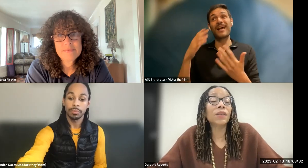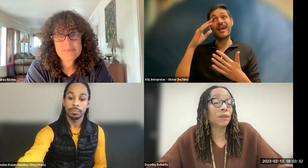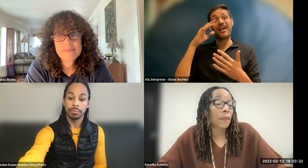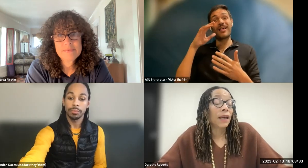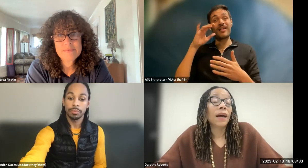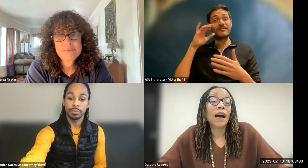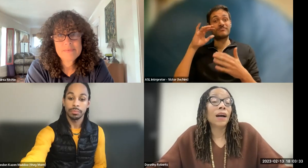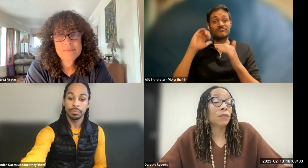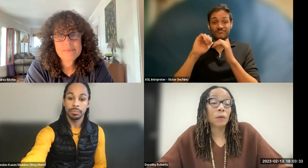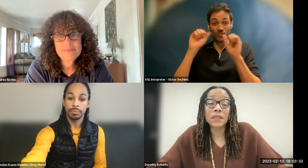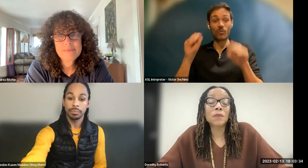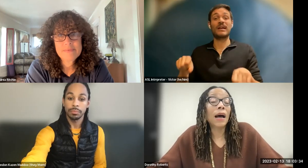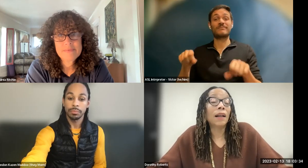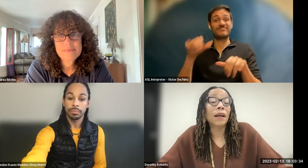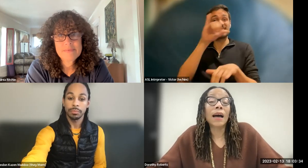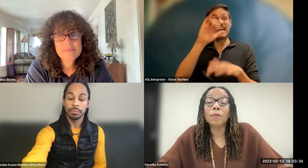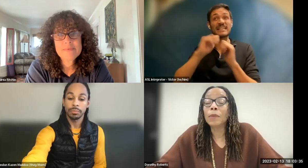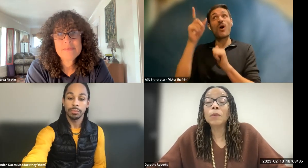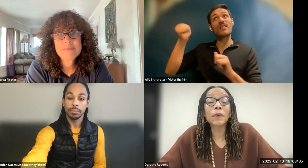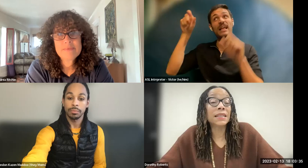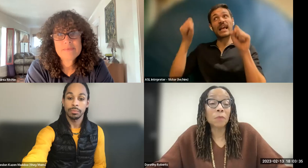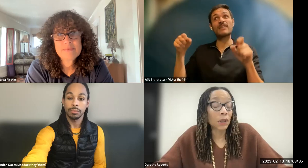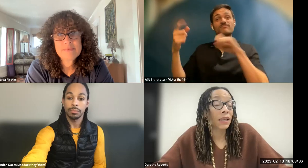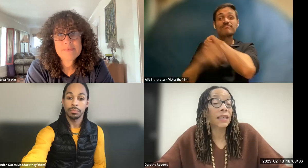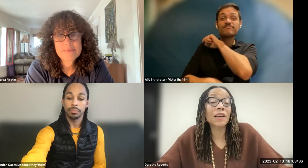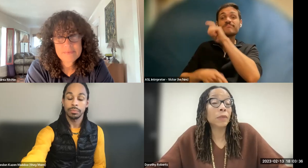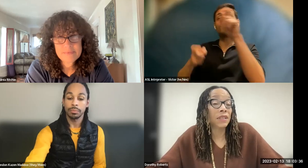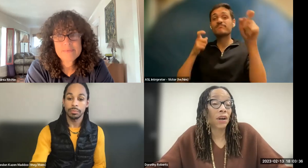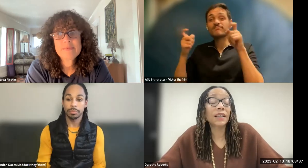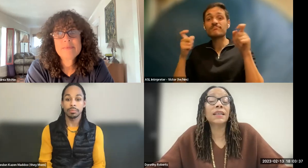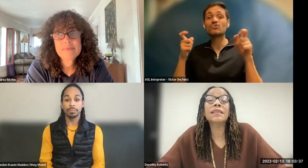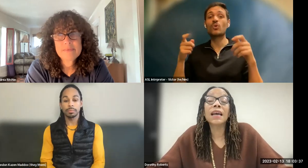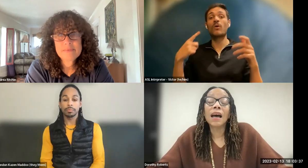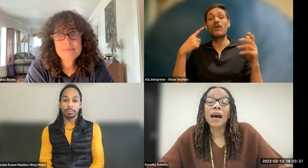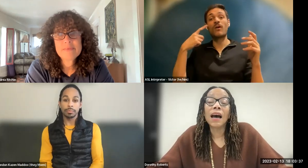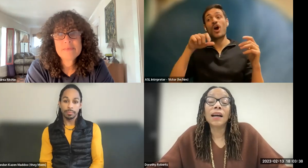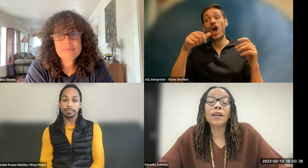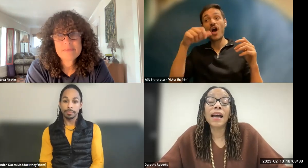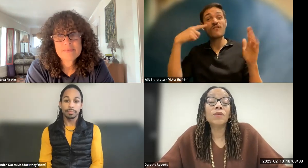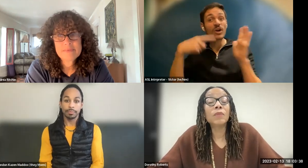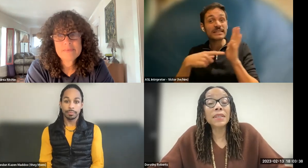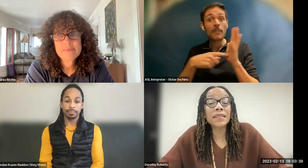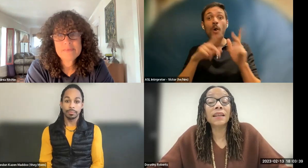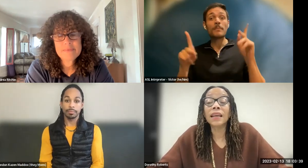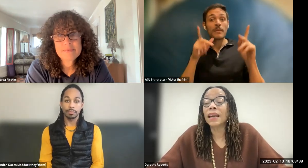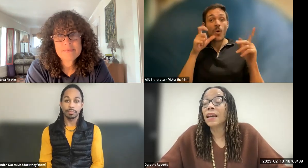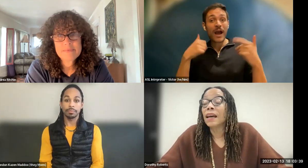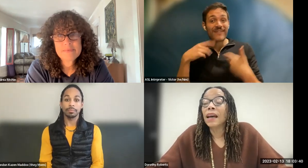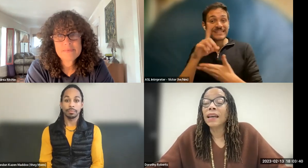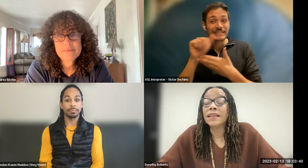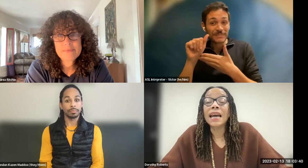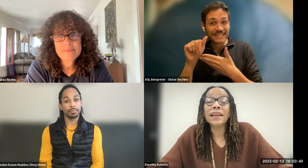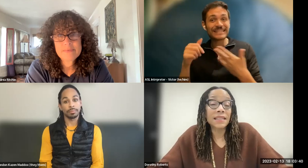punishing other groups as well. People with disabilities have been targets. And